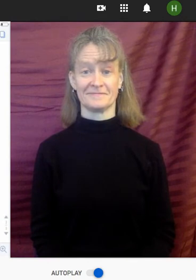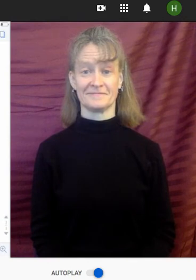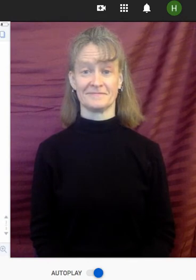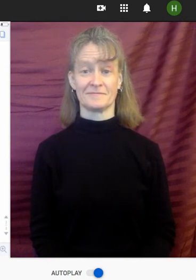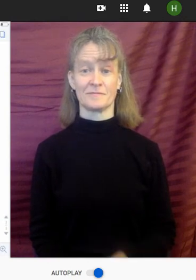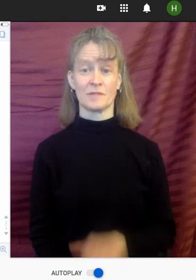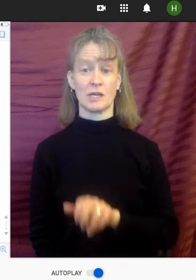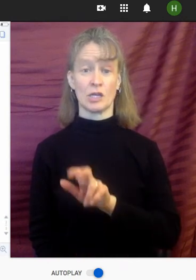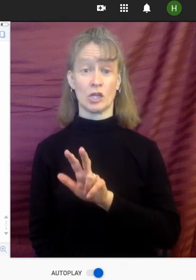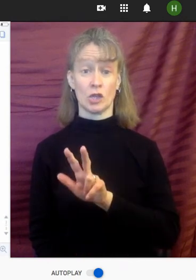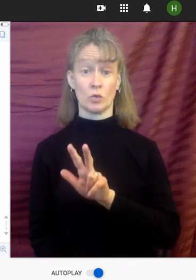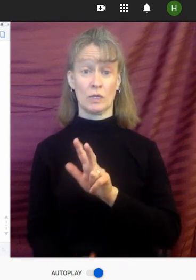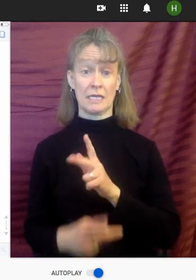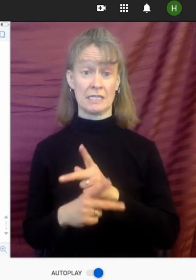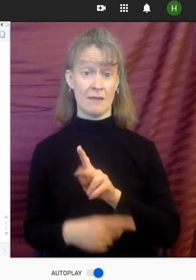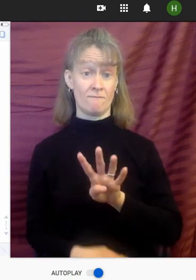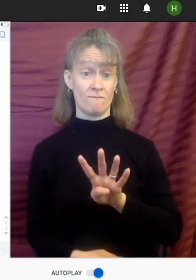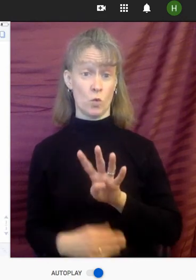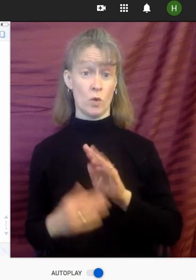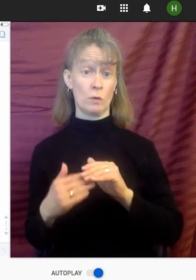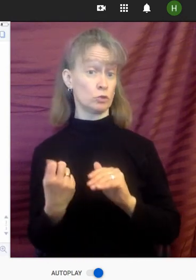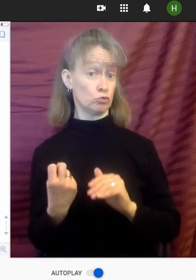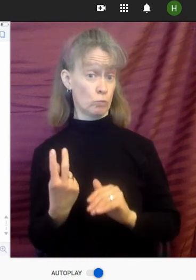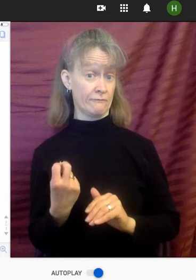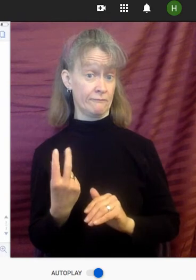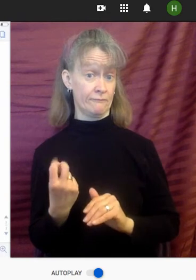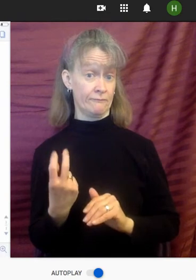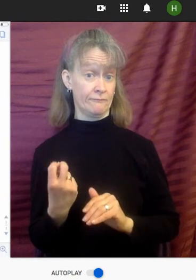Three times 4 is 12,